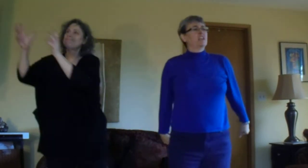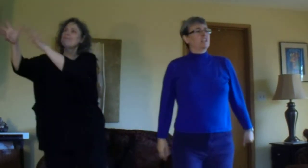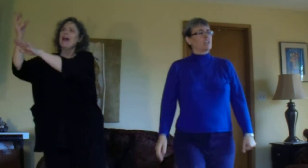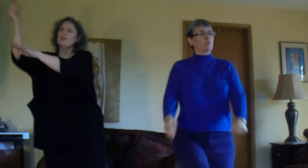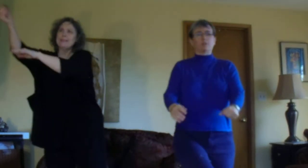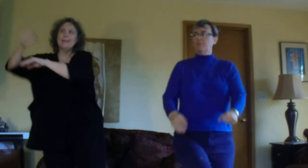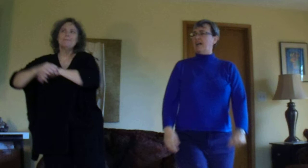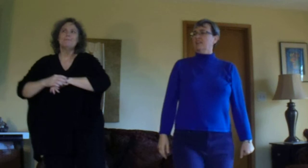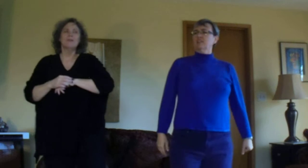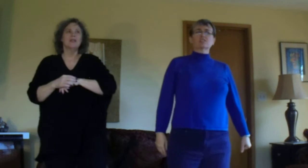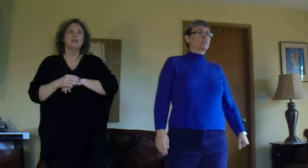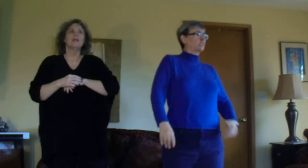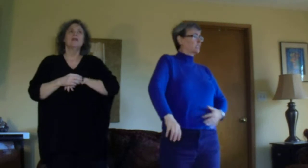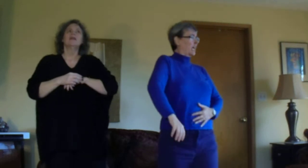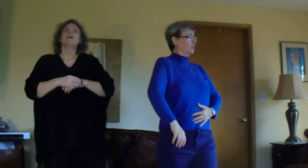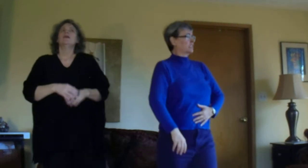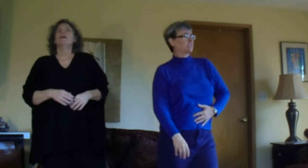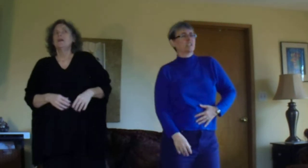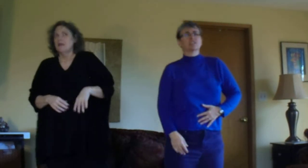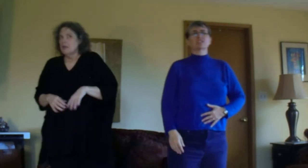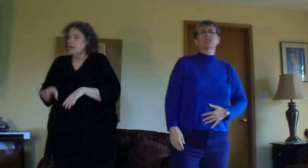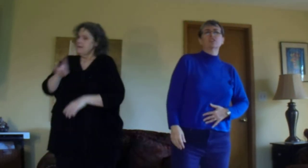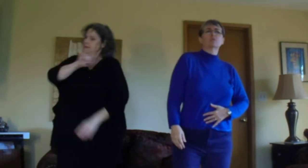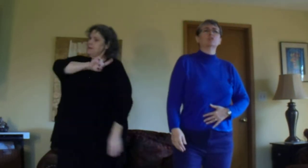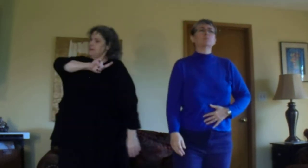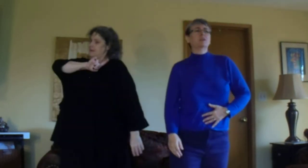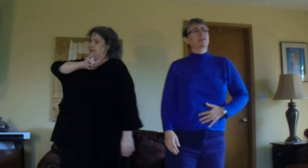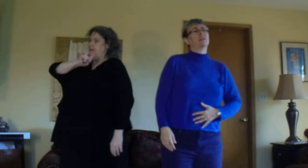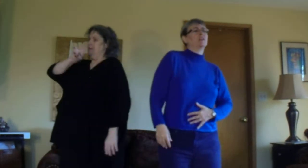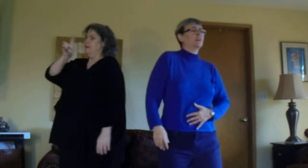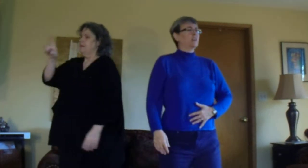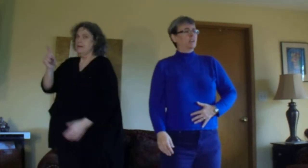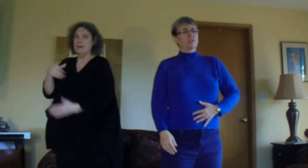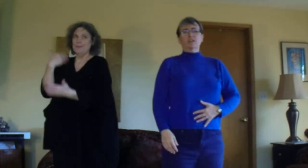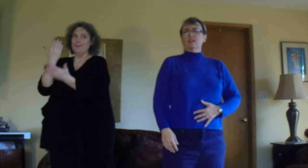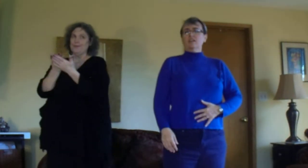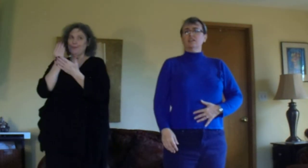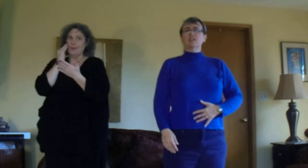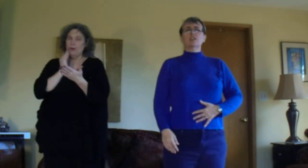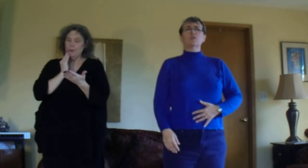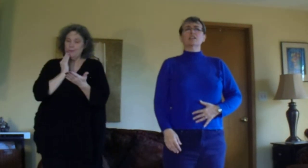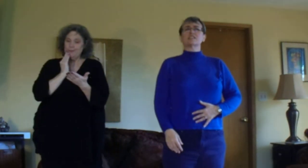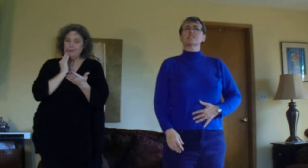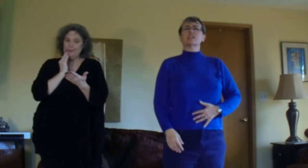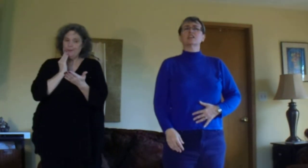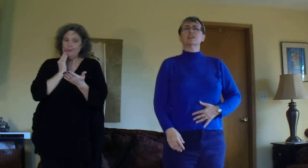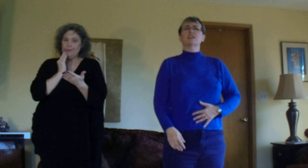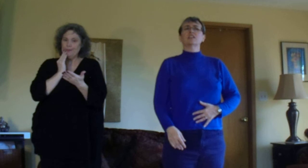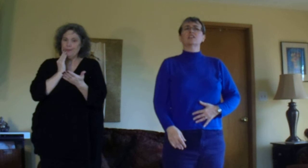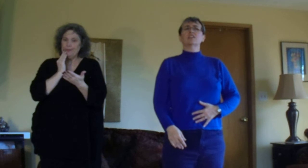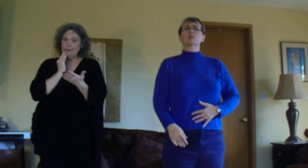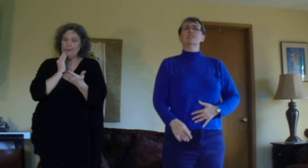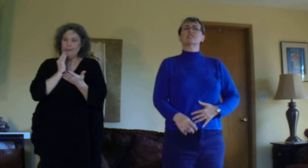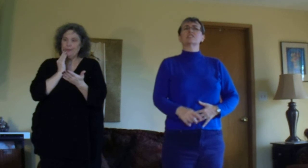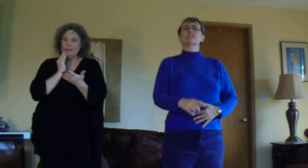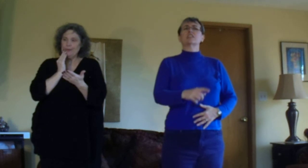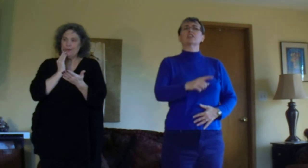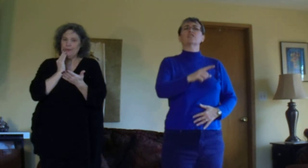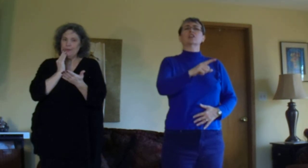He went back into his house, into the living room, and he noticed there was the ticking of the